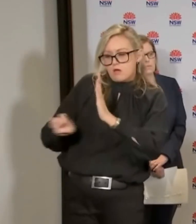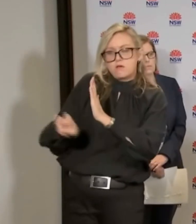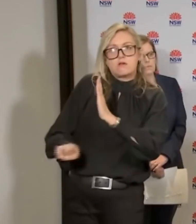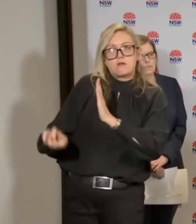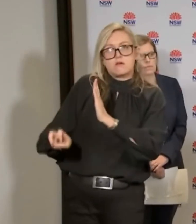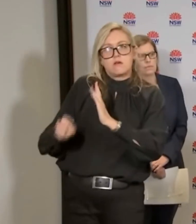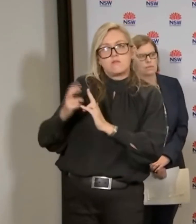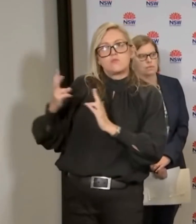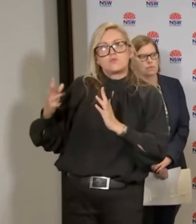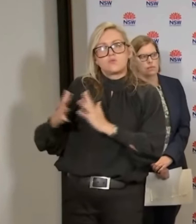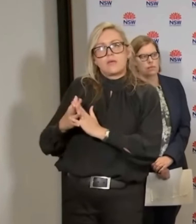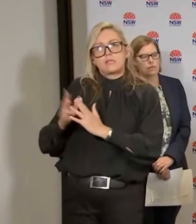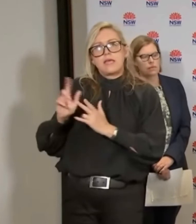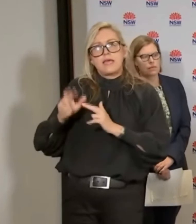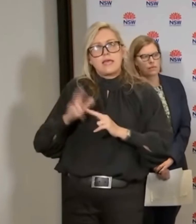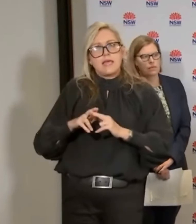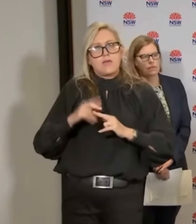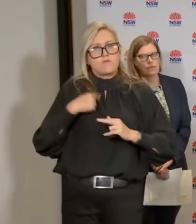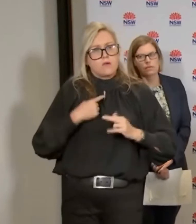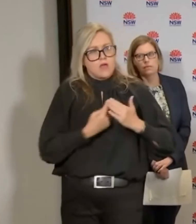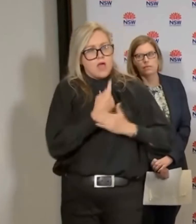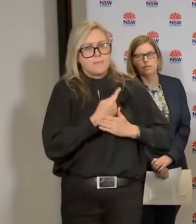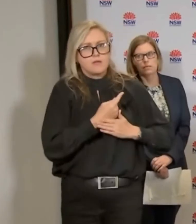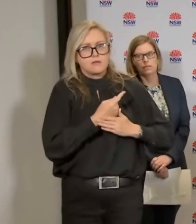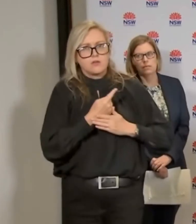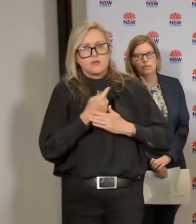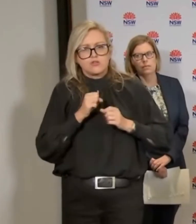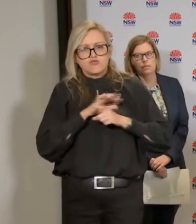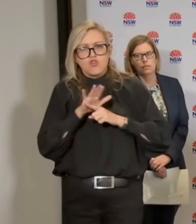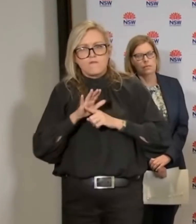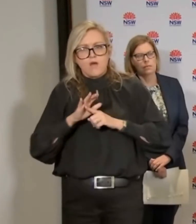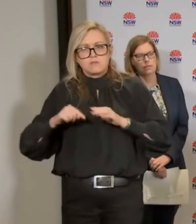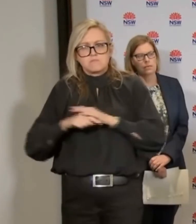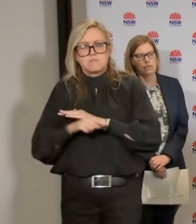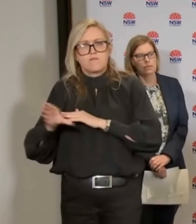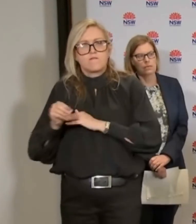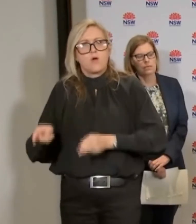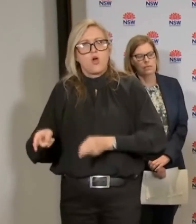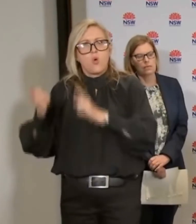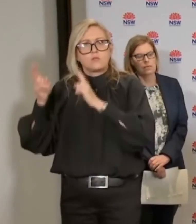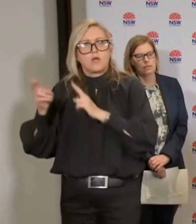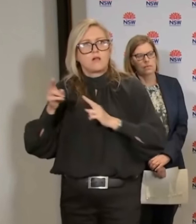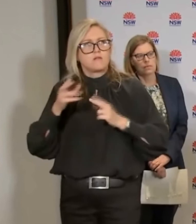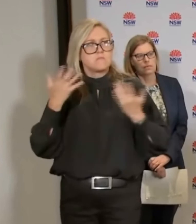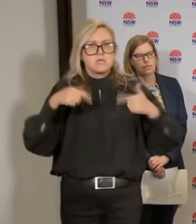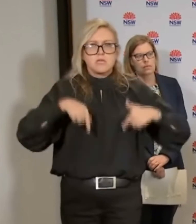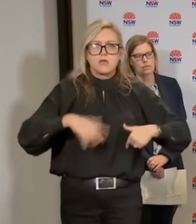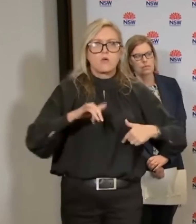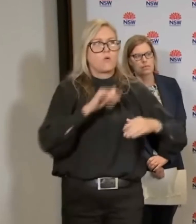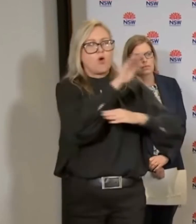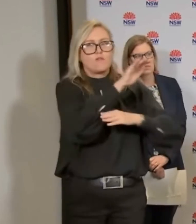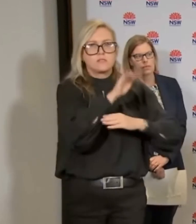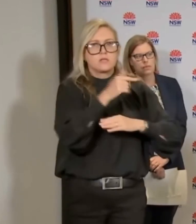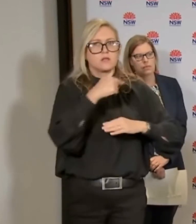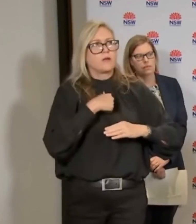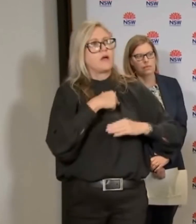around the world, we actually learn from that. We make sure we're checking everything we're doing every day. But there's no doubt the biggest challenge for